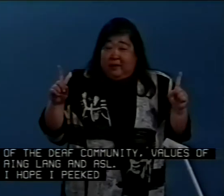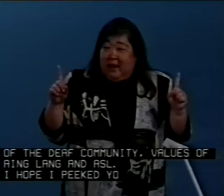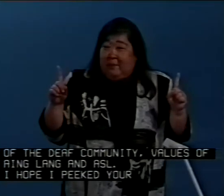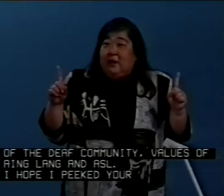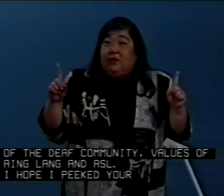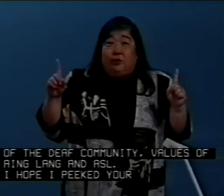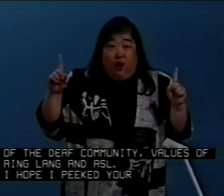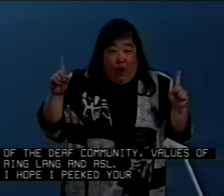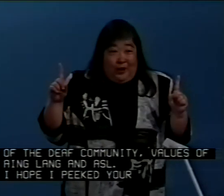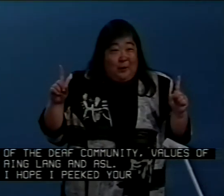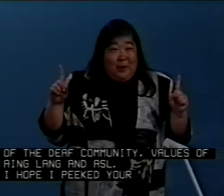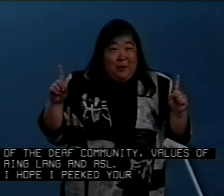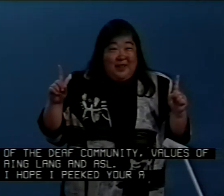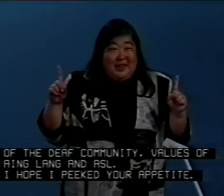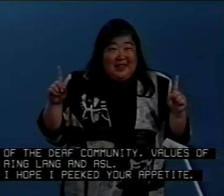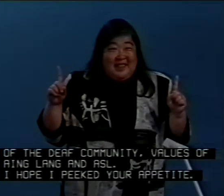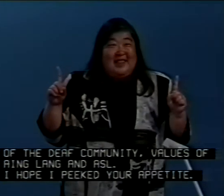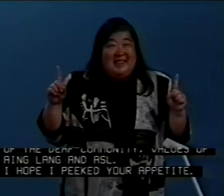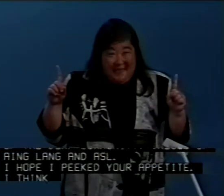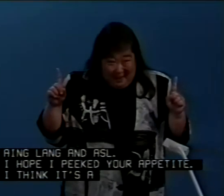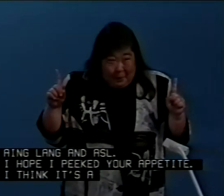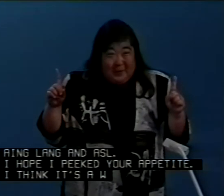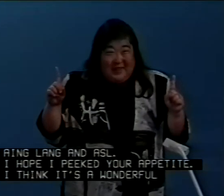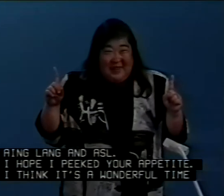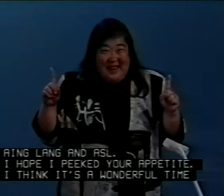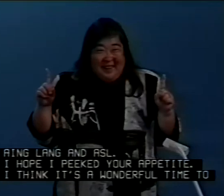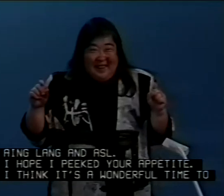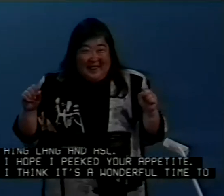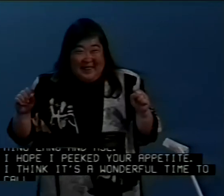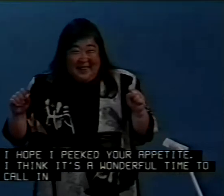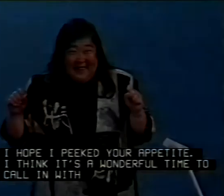time to call in with your questions. We'll see you later.